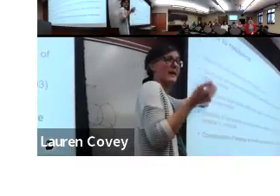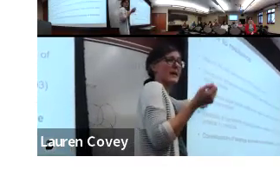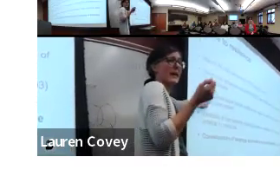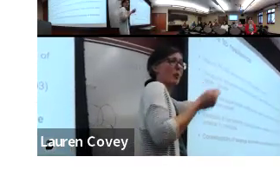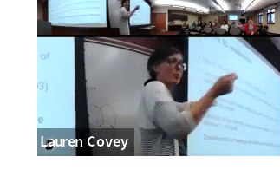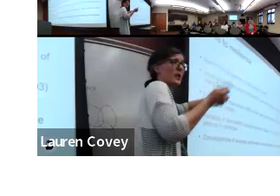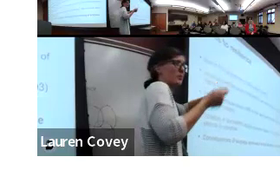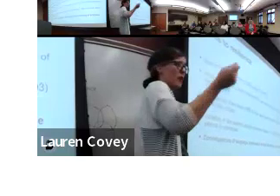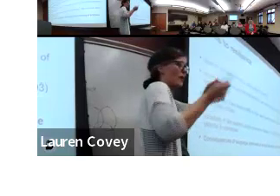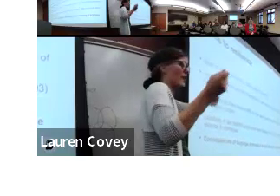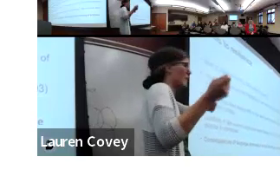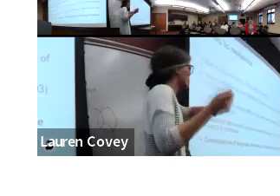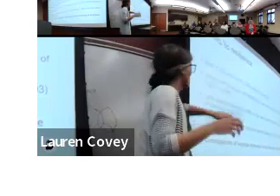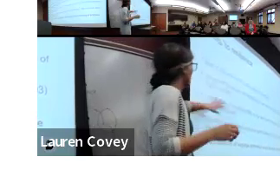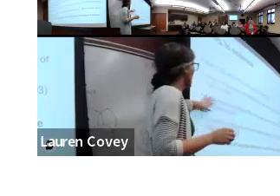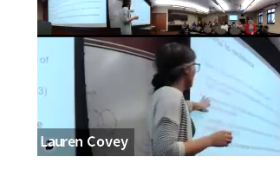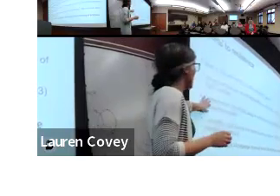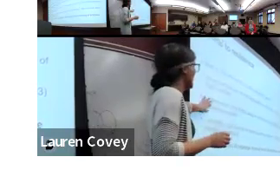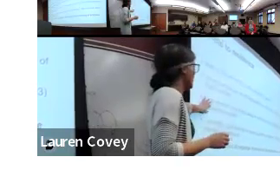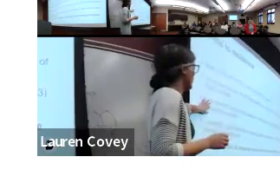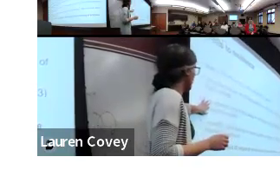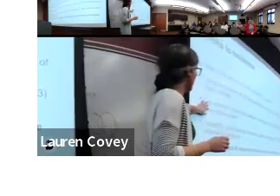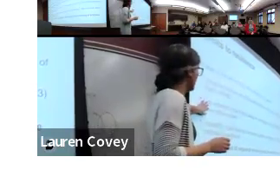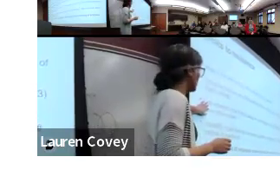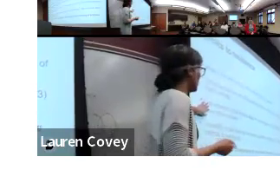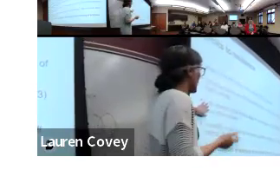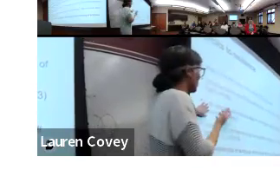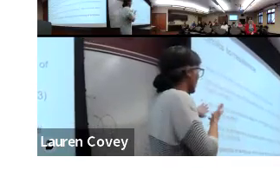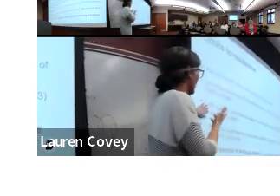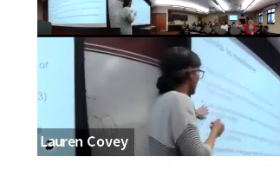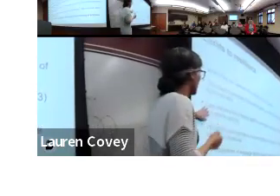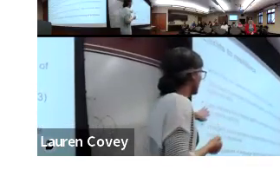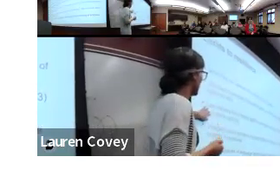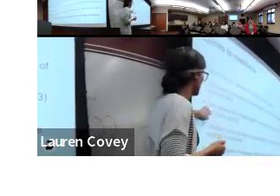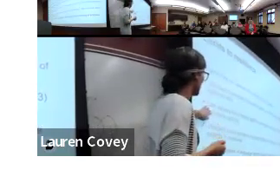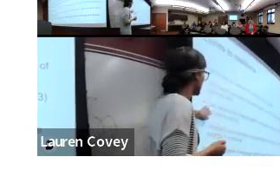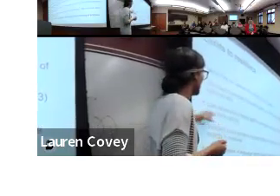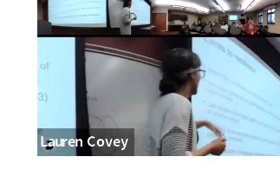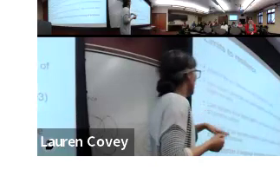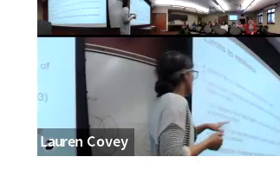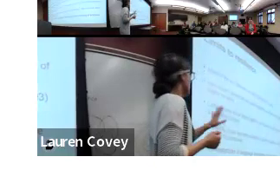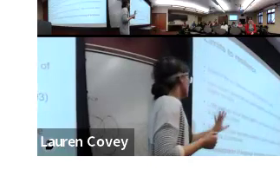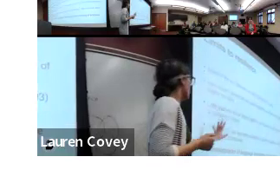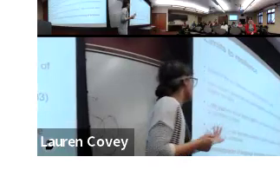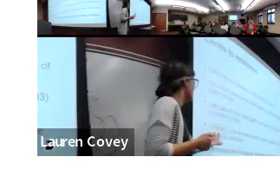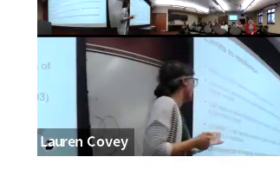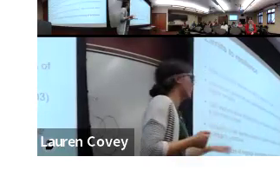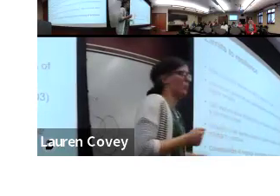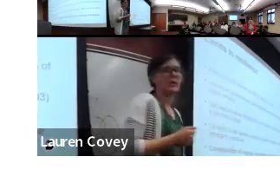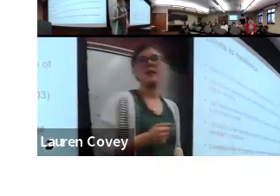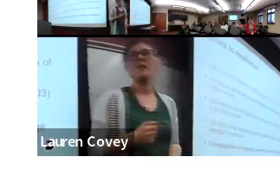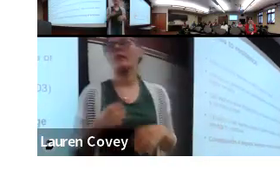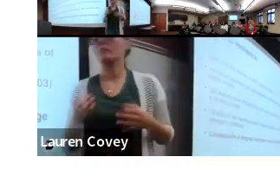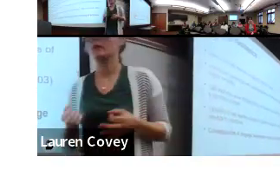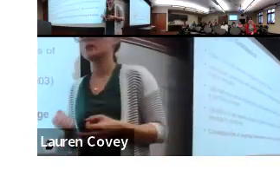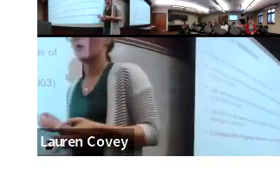come in handy and help you keep track of things. And they will not be able to do that, we think, based on these results. So